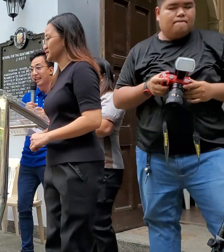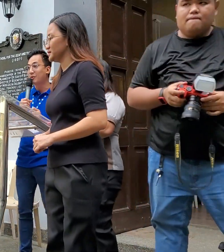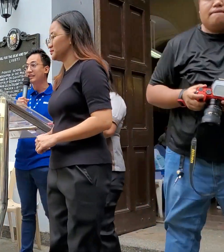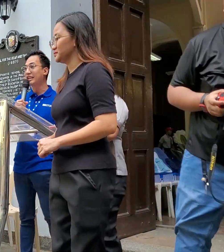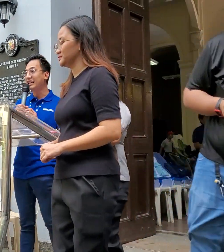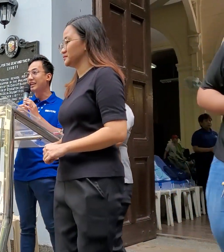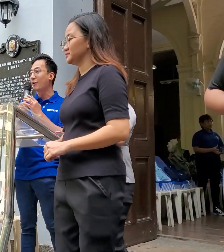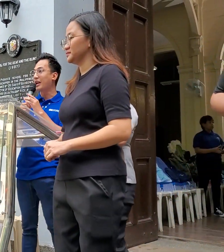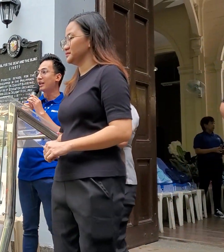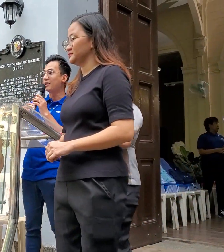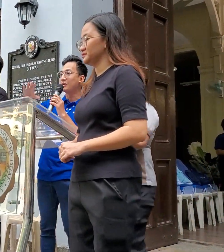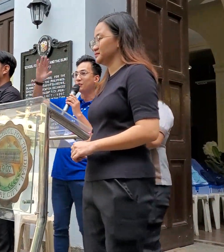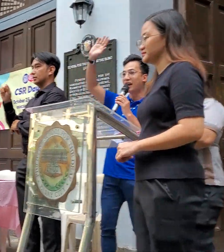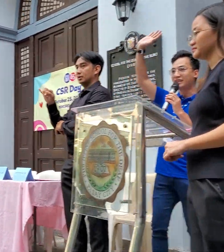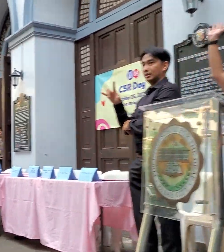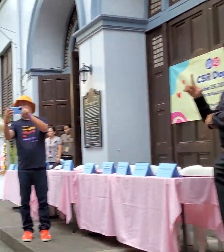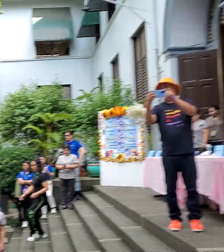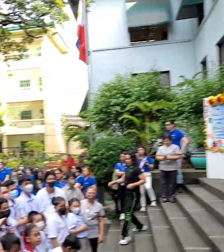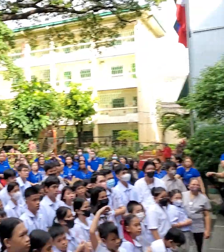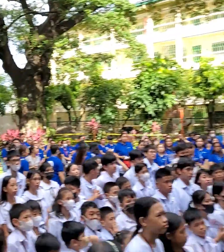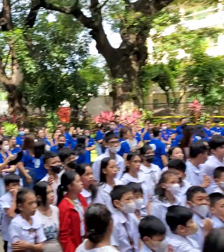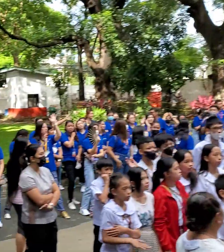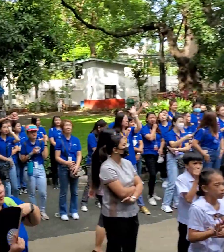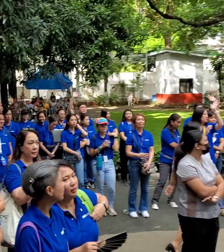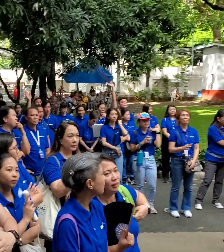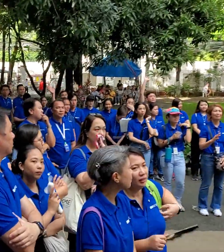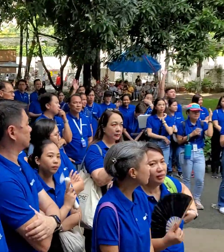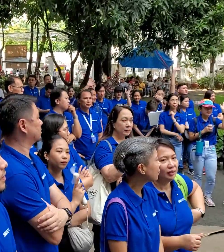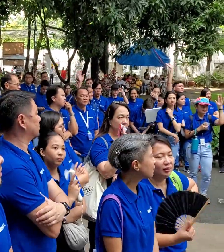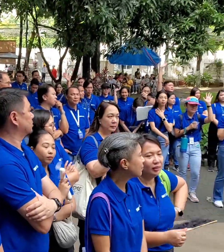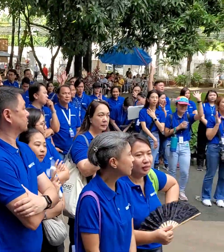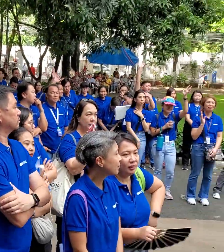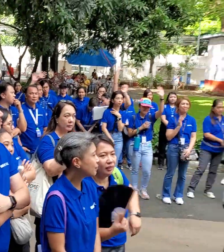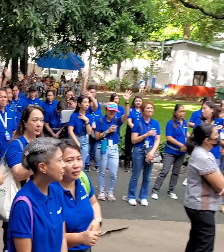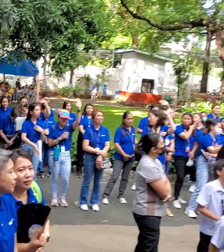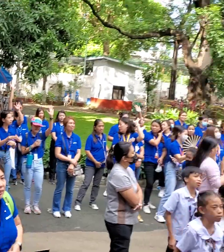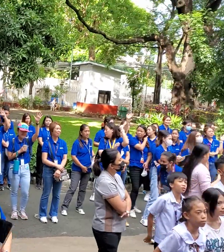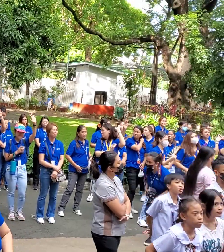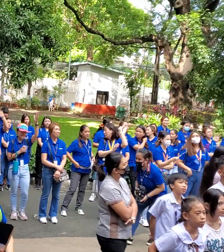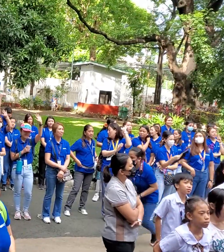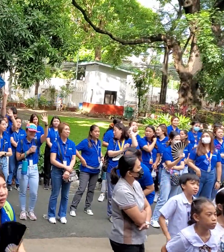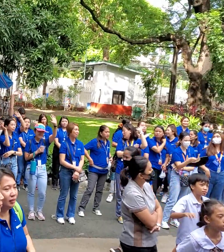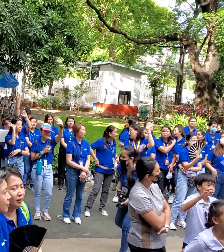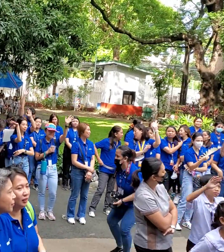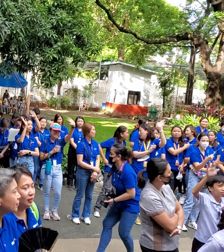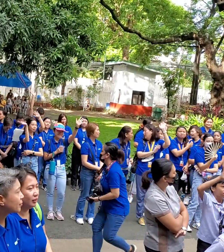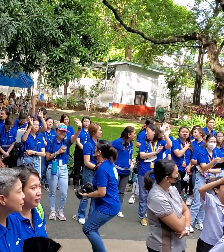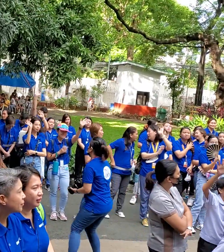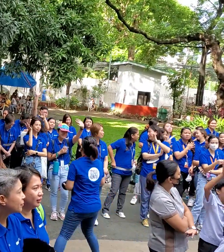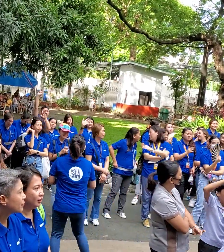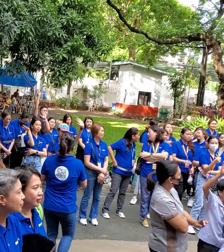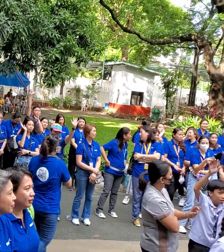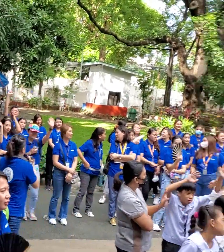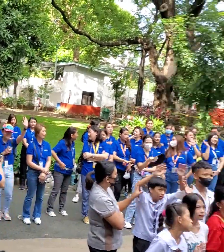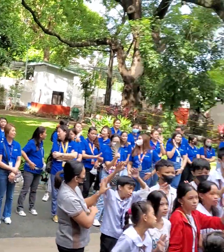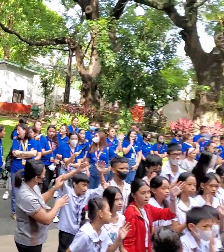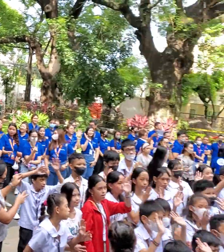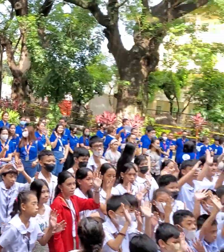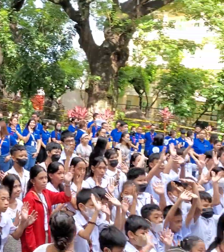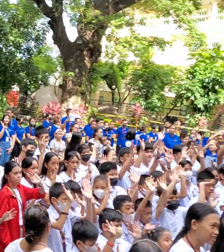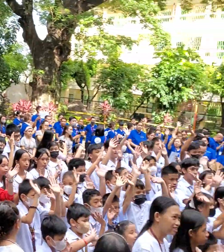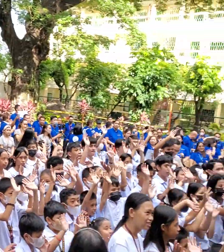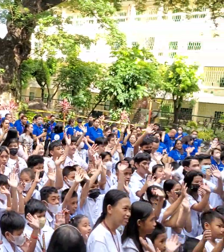the SM Retail Inc. Kaway-kaway naman po ating mga volunteers from the SM Retail Inc. Good morning po, kaway-kaway. Good morning po.